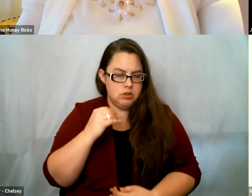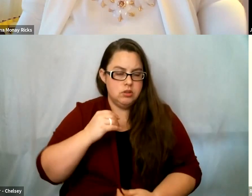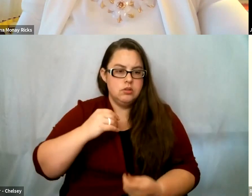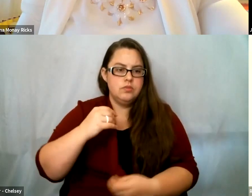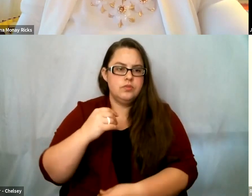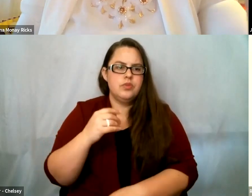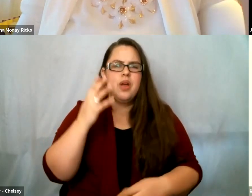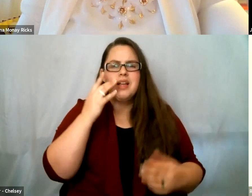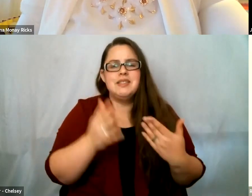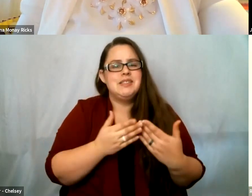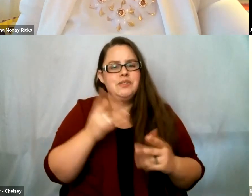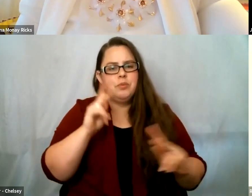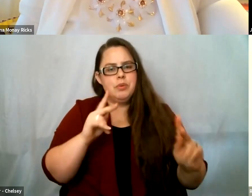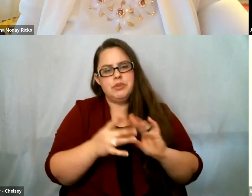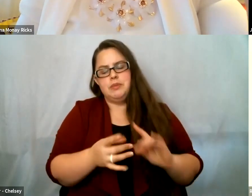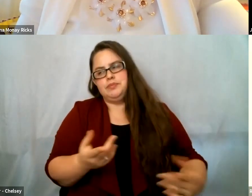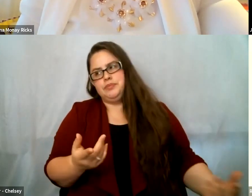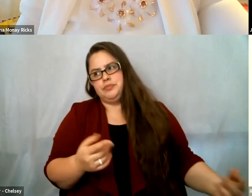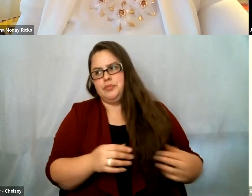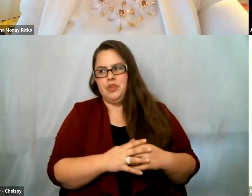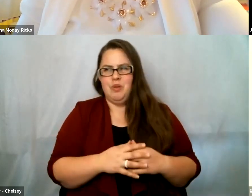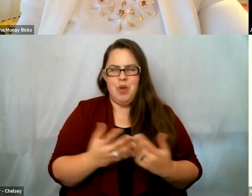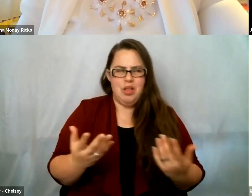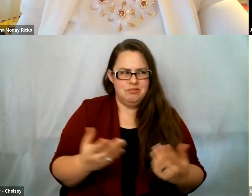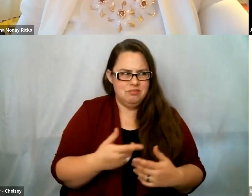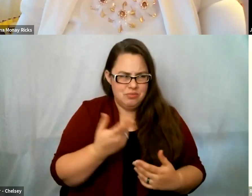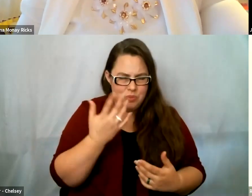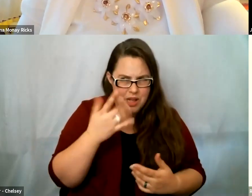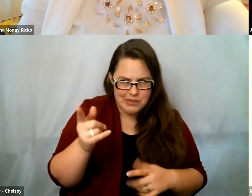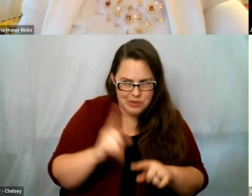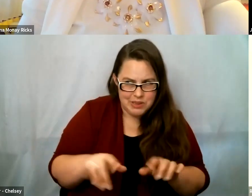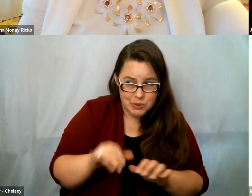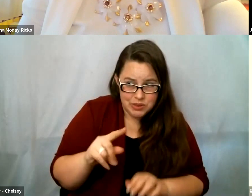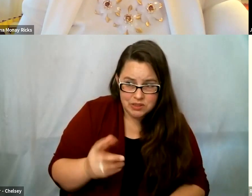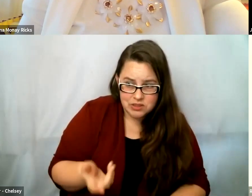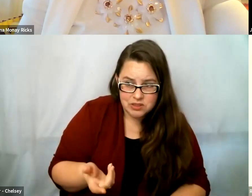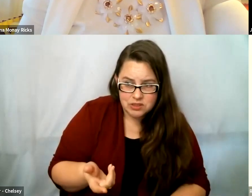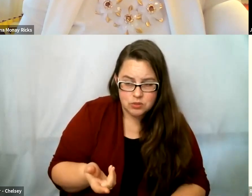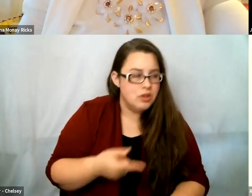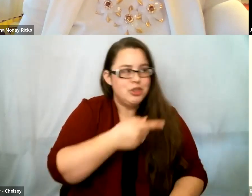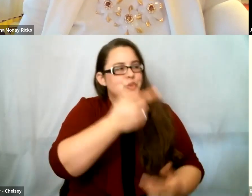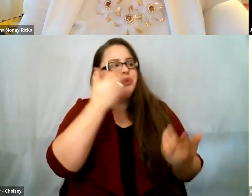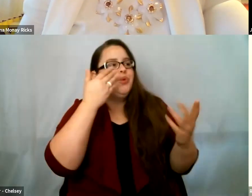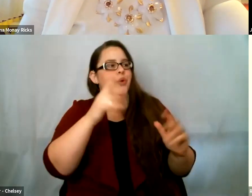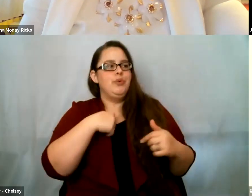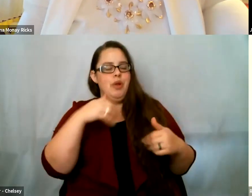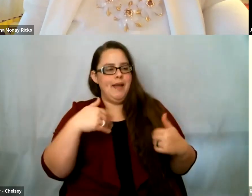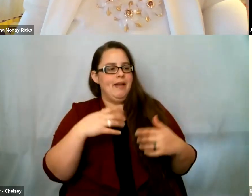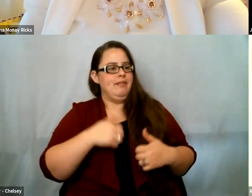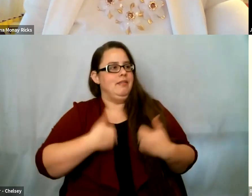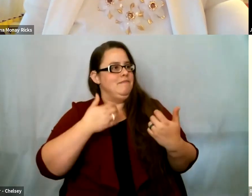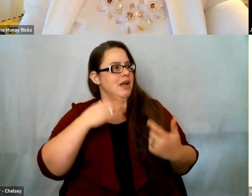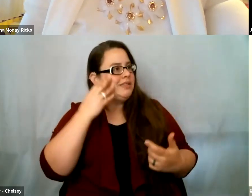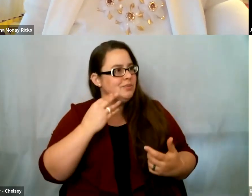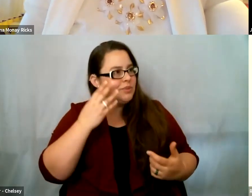easy for people to say, oh, you can just do, why can't you do it? because you don't know, you haven't lived my experience. You don't,